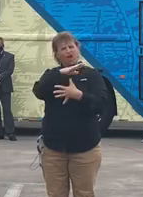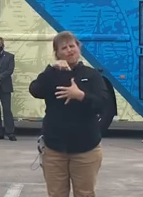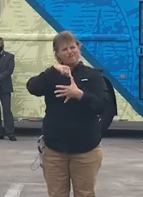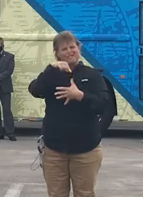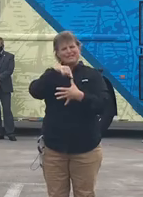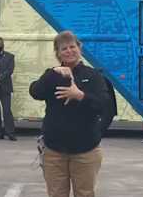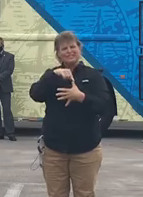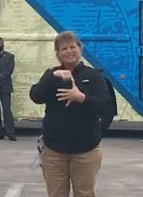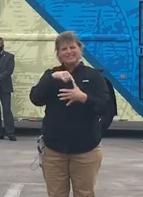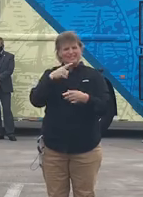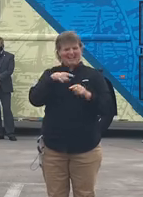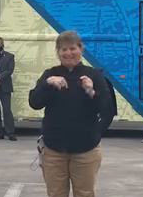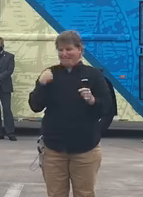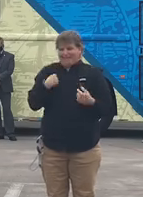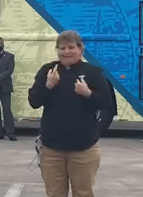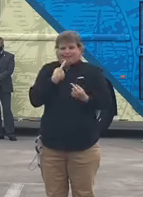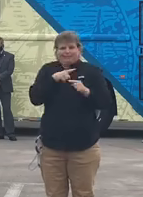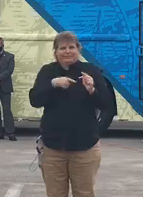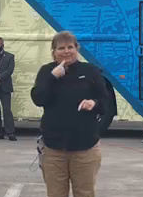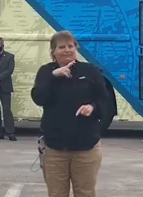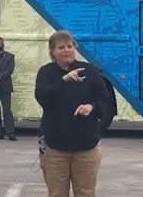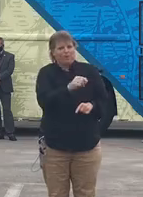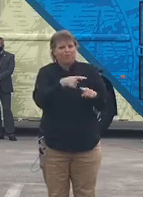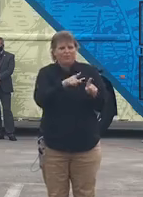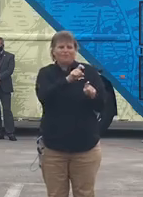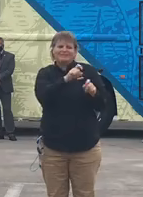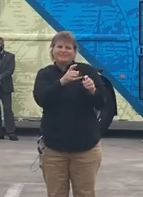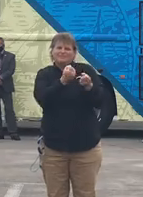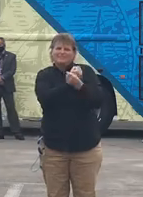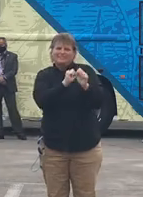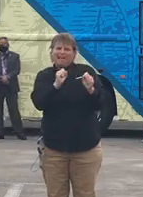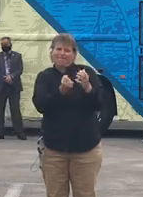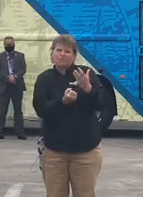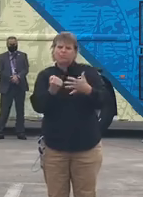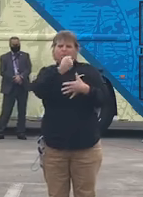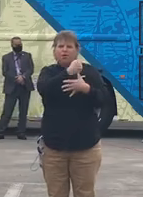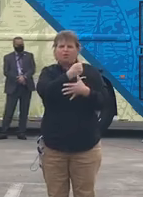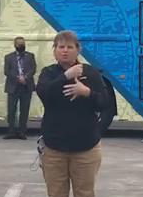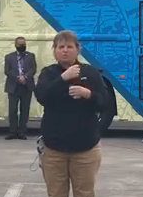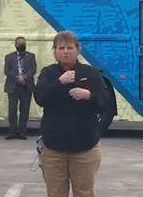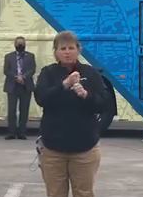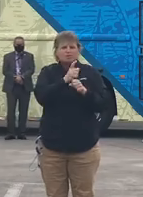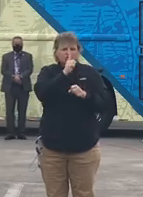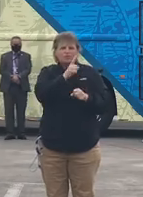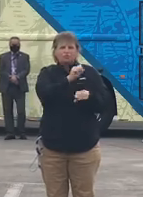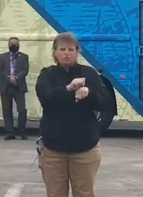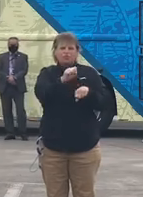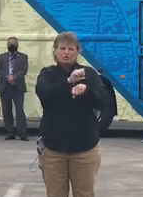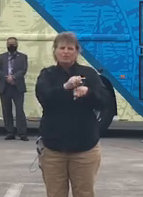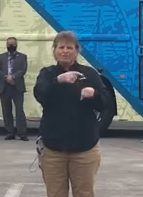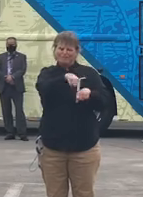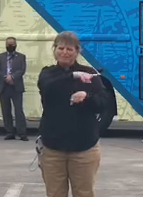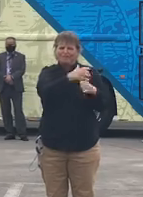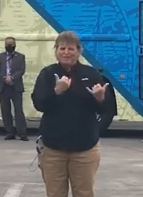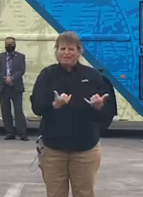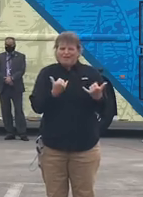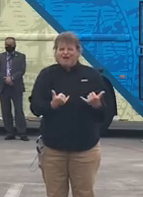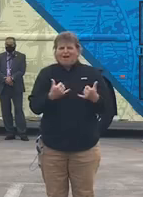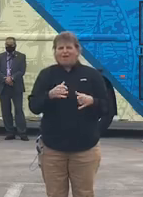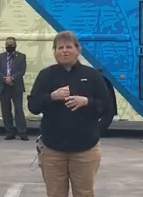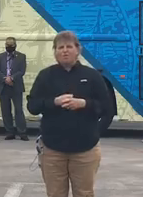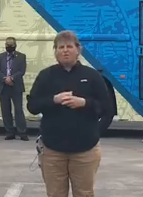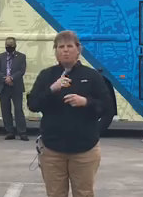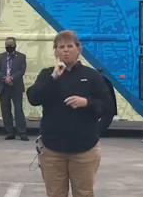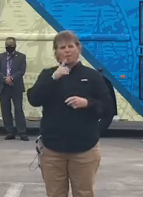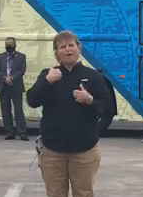no. You've got to figure out a way to get there. So I would tell those folks, we're working on it. We hope to have something as soon as